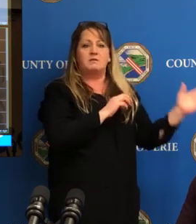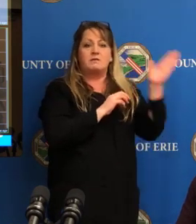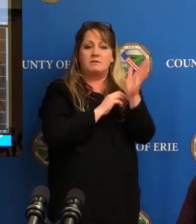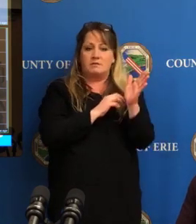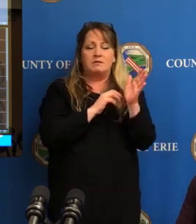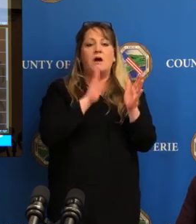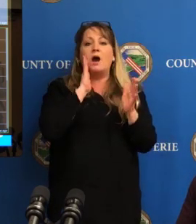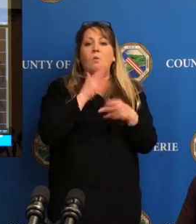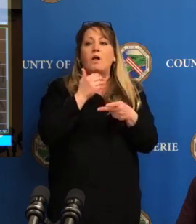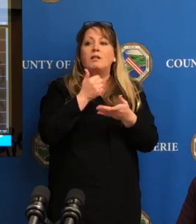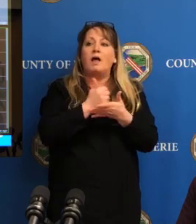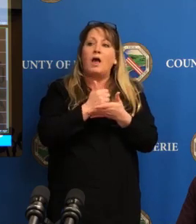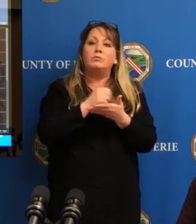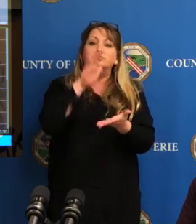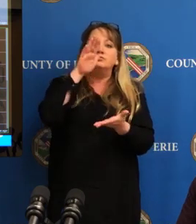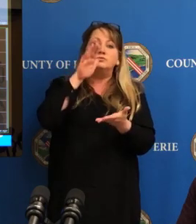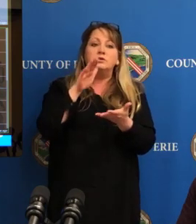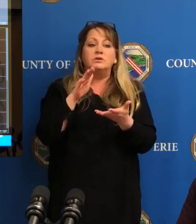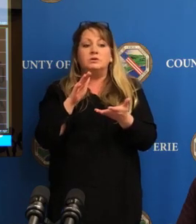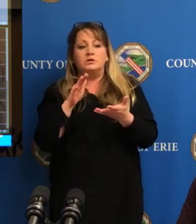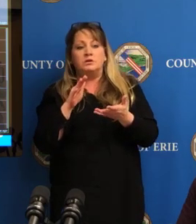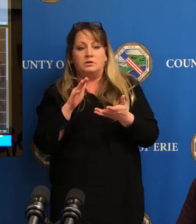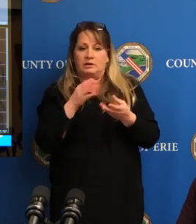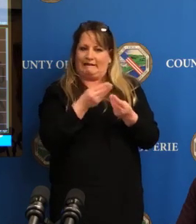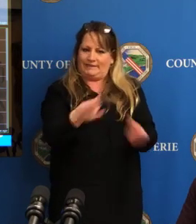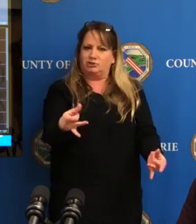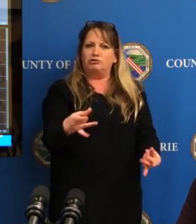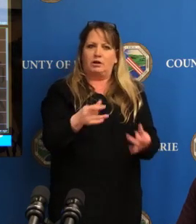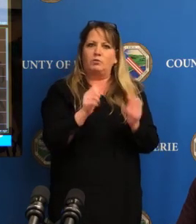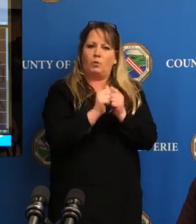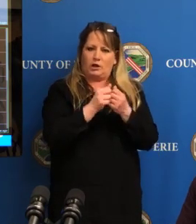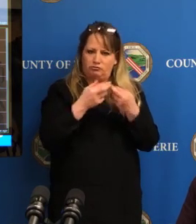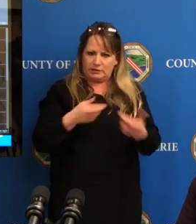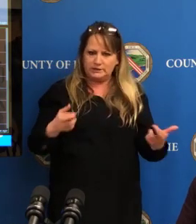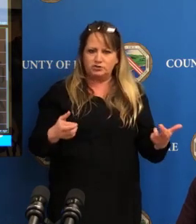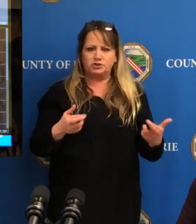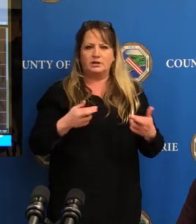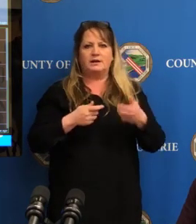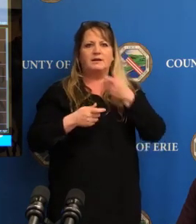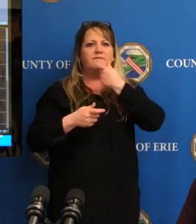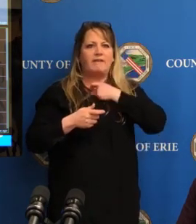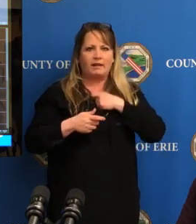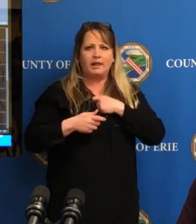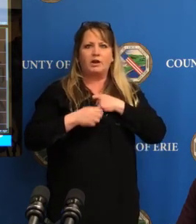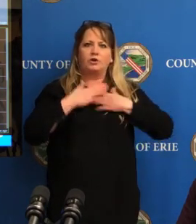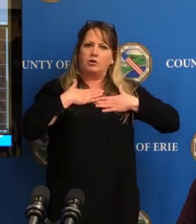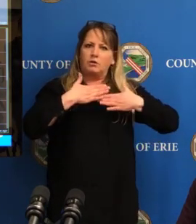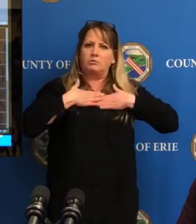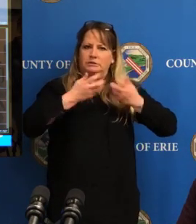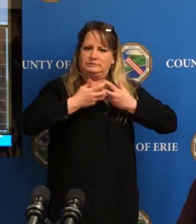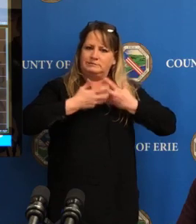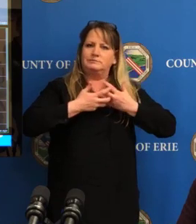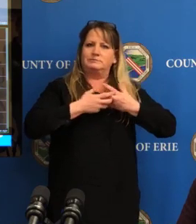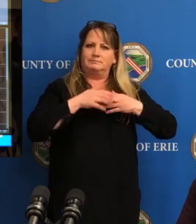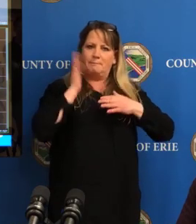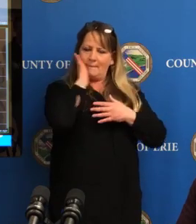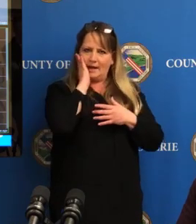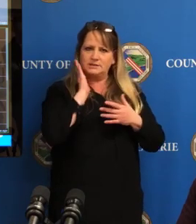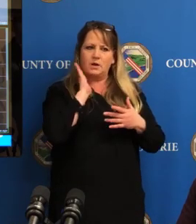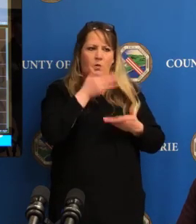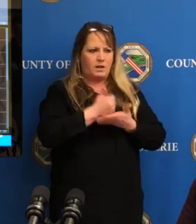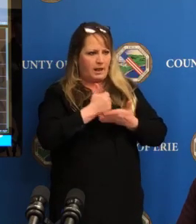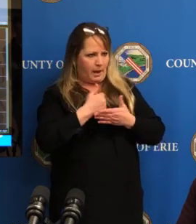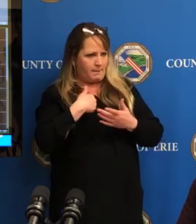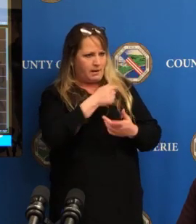with, again, with being efficient with resources, with ventilator beds. That'll may help us be more efficient with